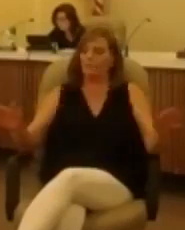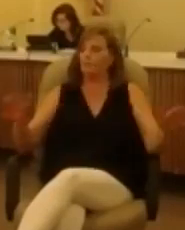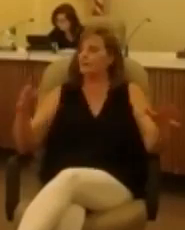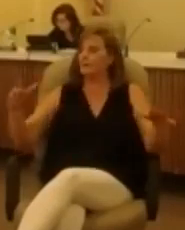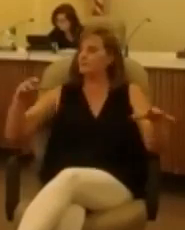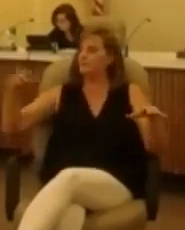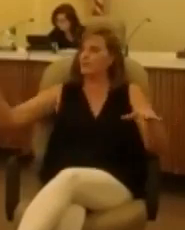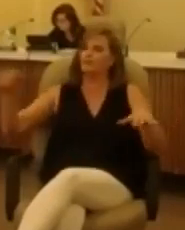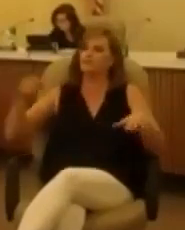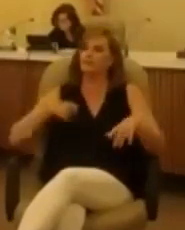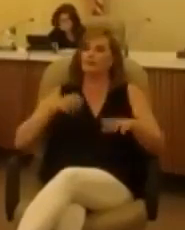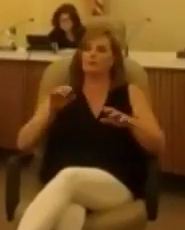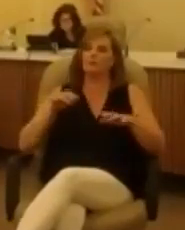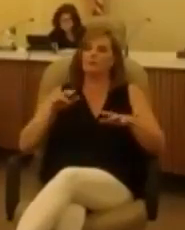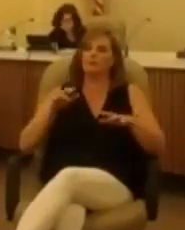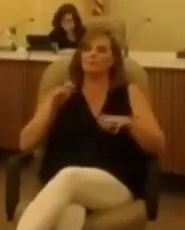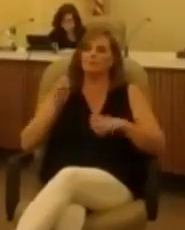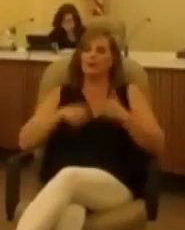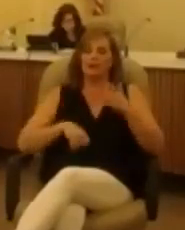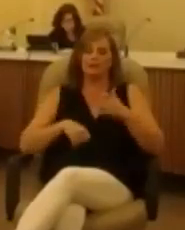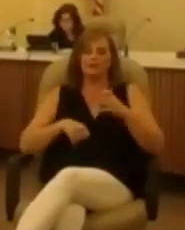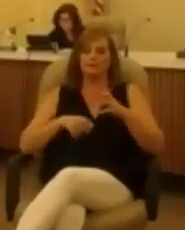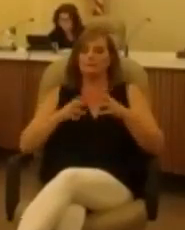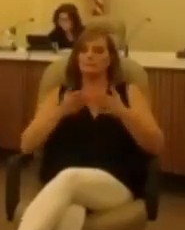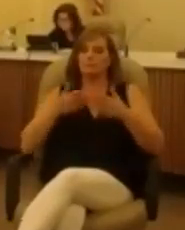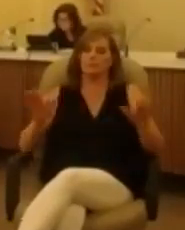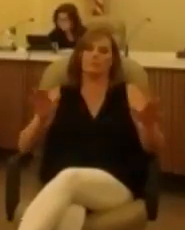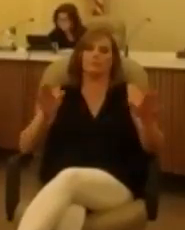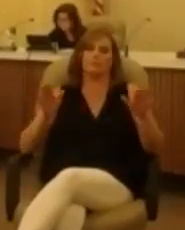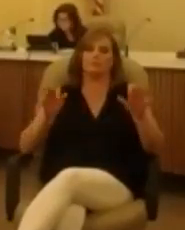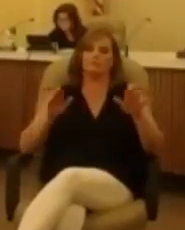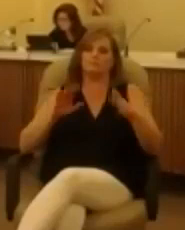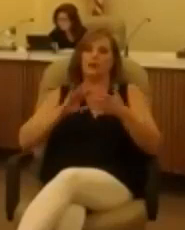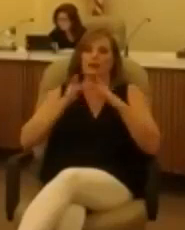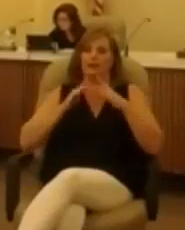there still any public online to make any additional public comments?